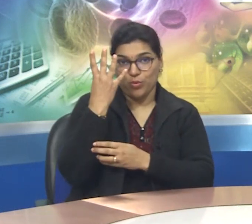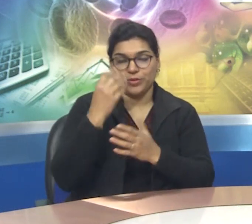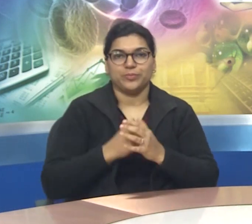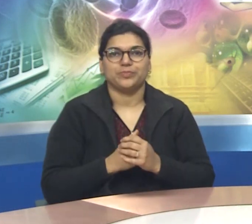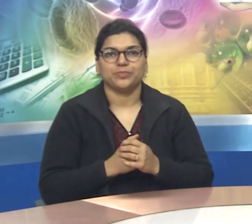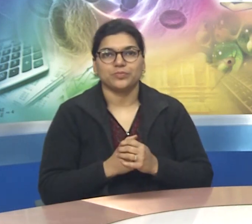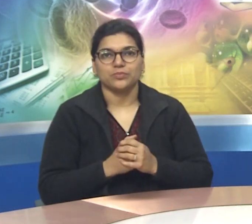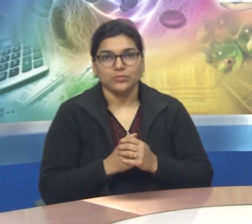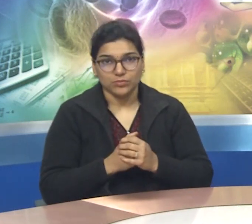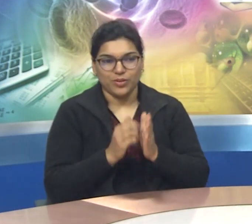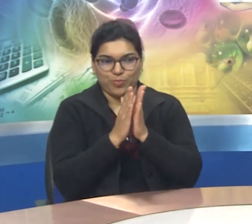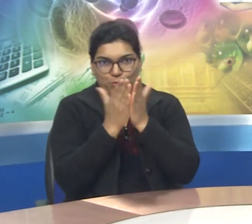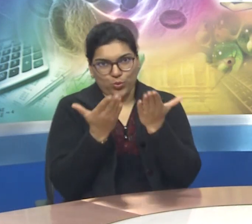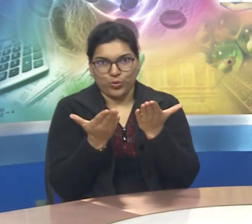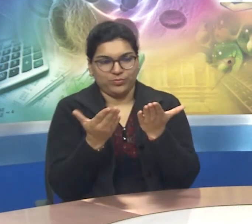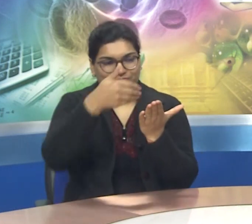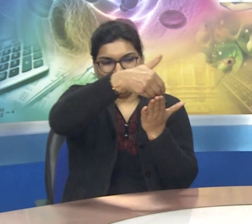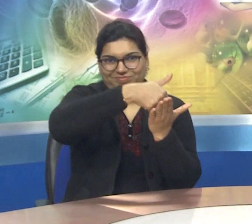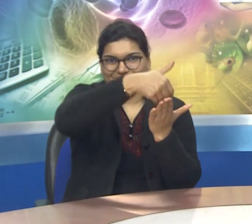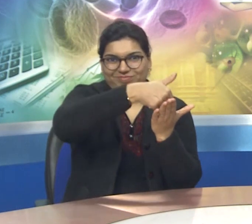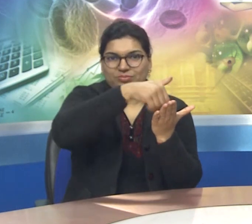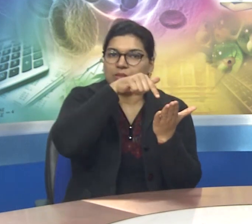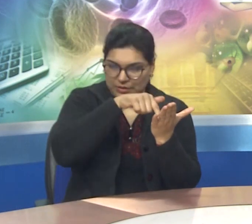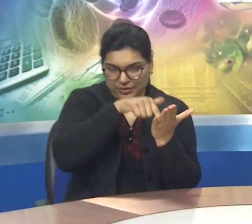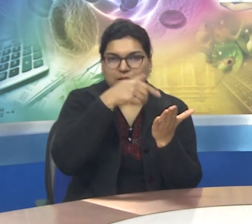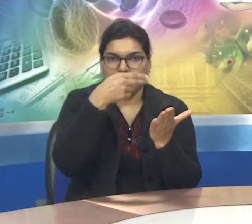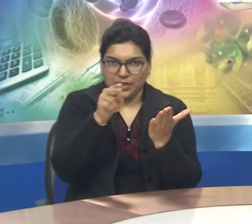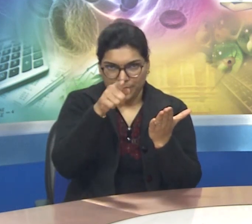The fourth implication of the third law talks about catalog.